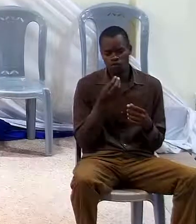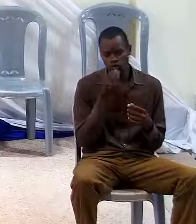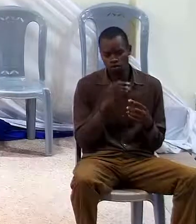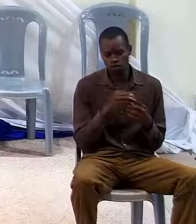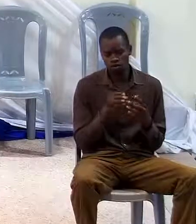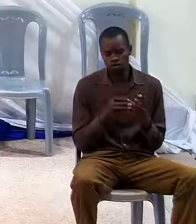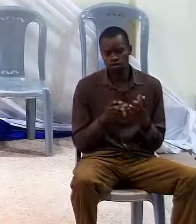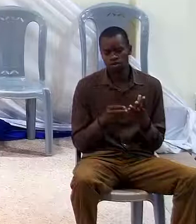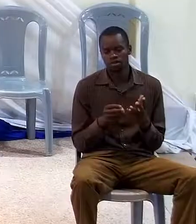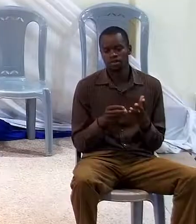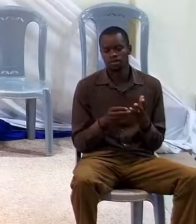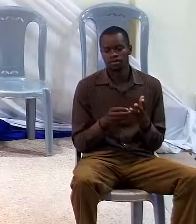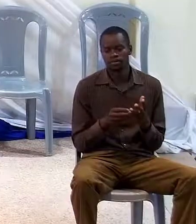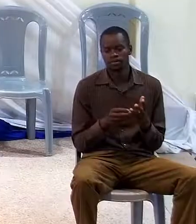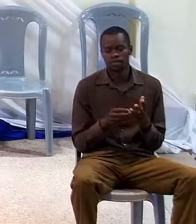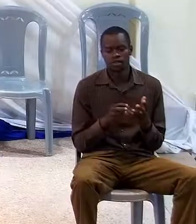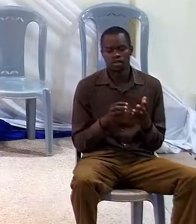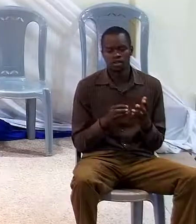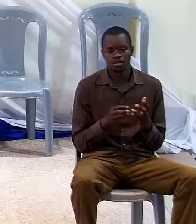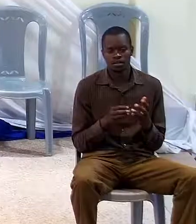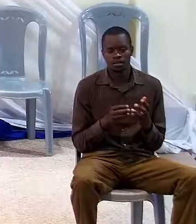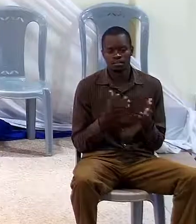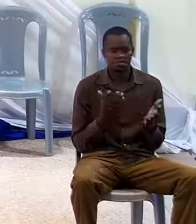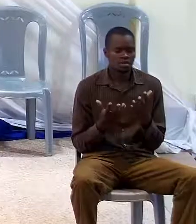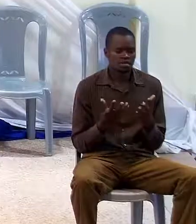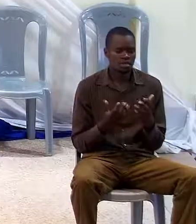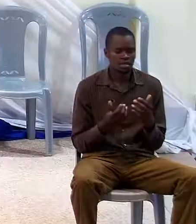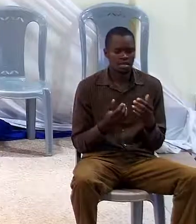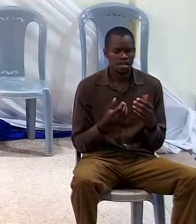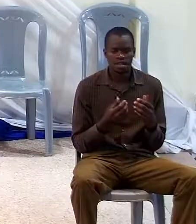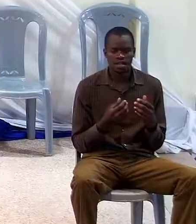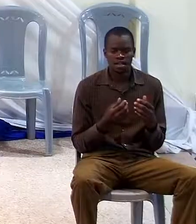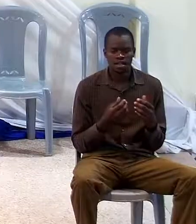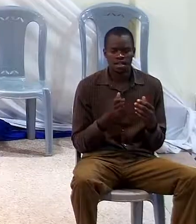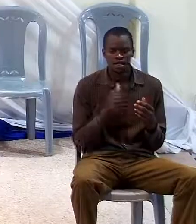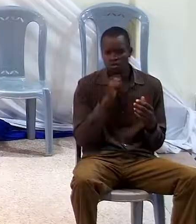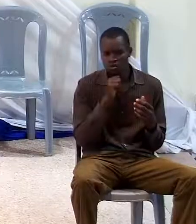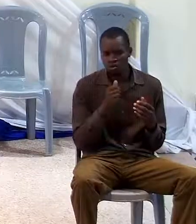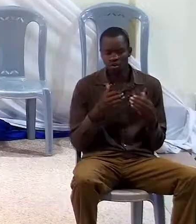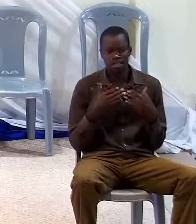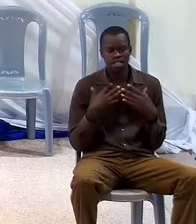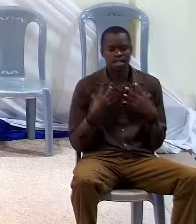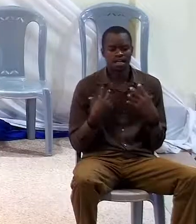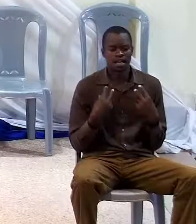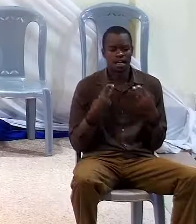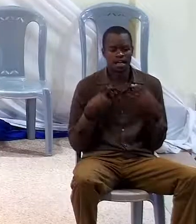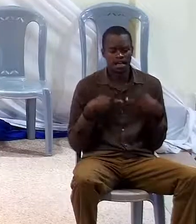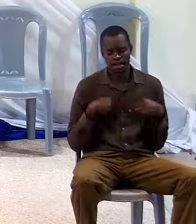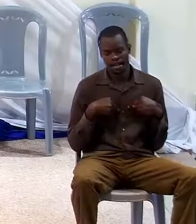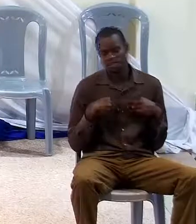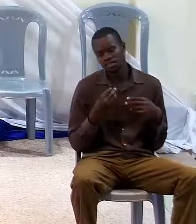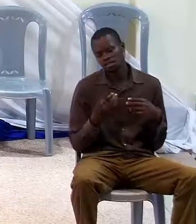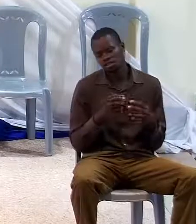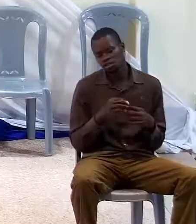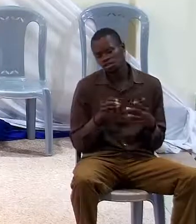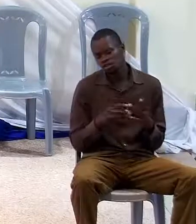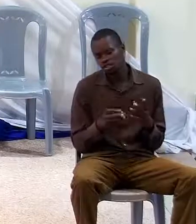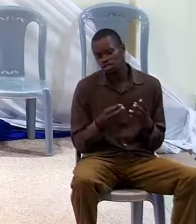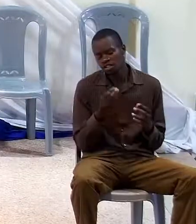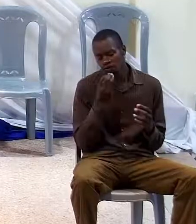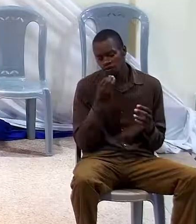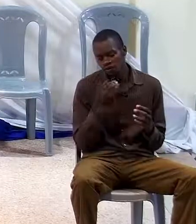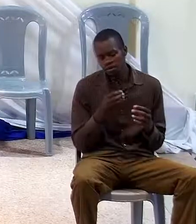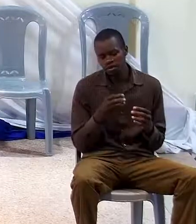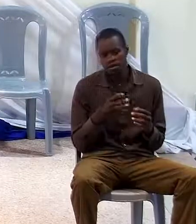unhealthy dietary habits, unhealthy food choices, because we go by our appetite, we go by what we are